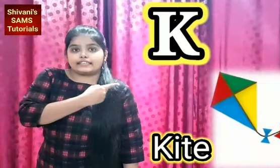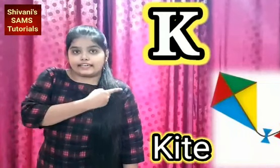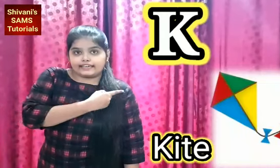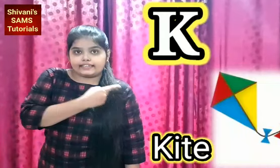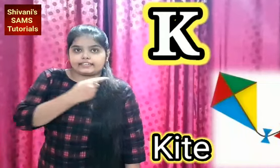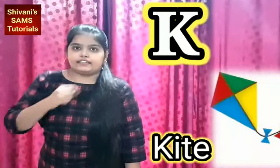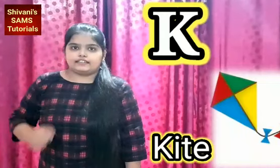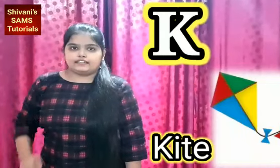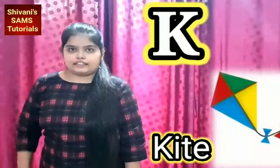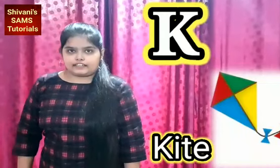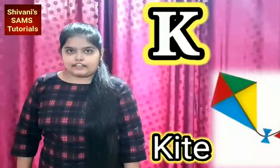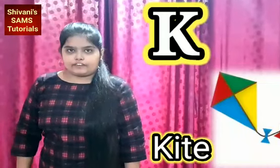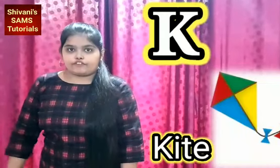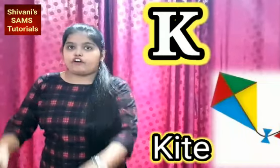K for